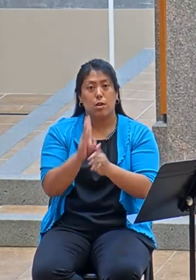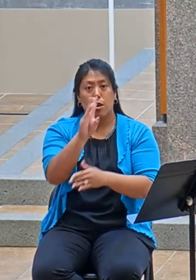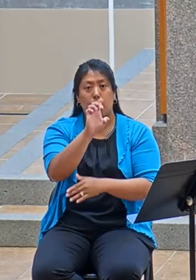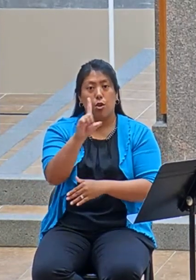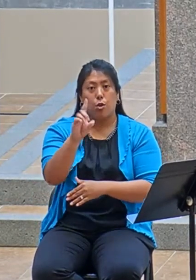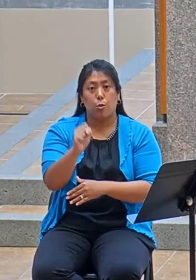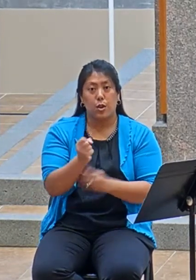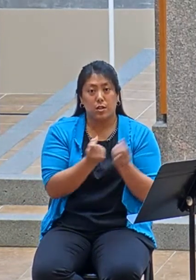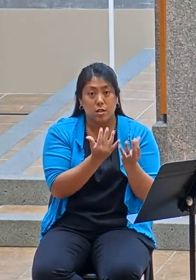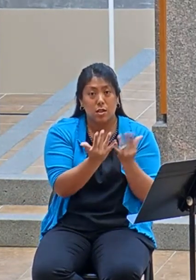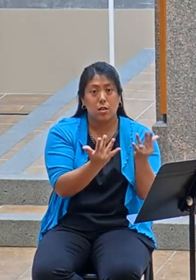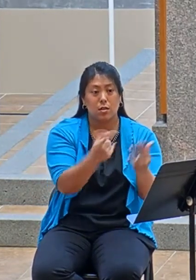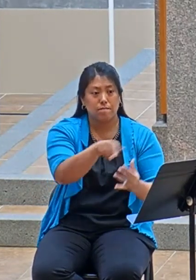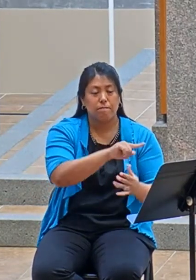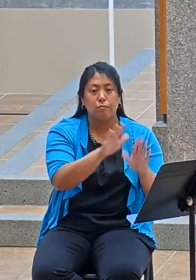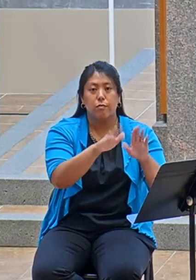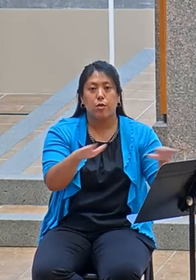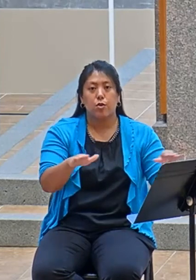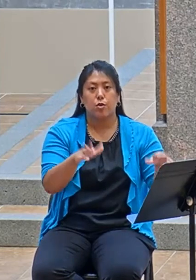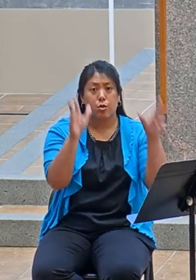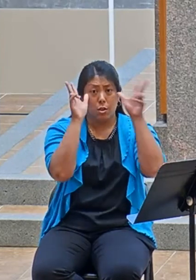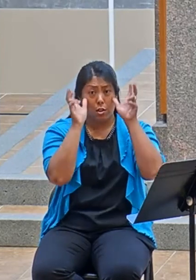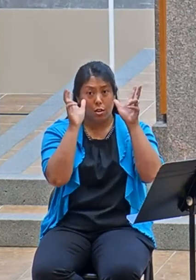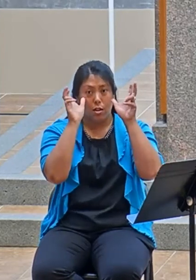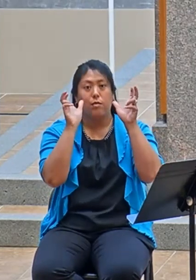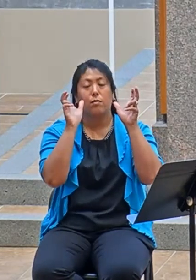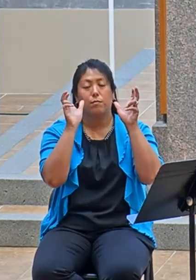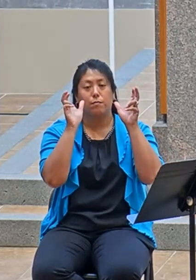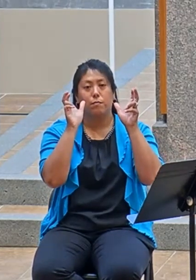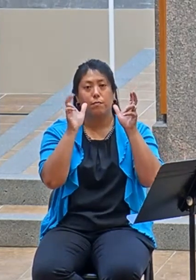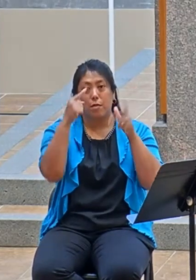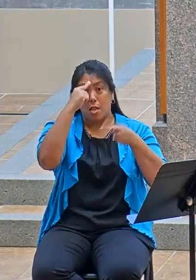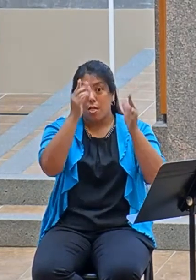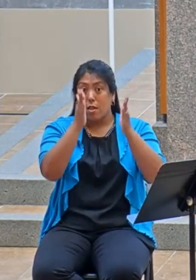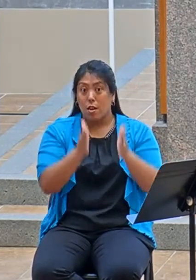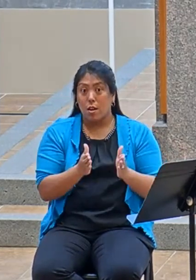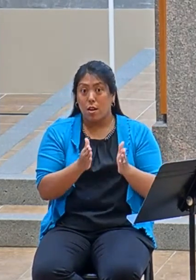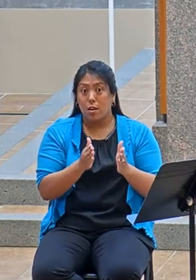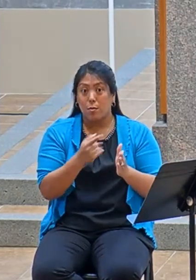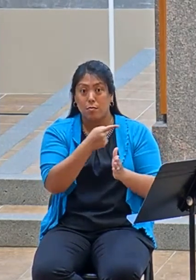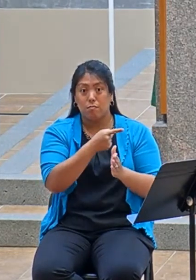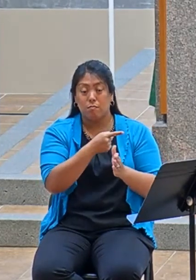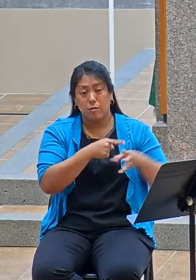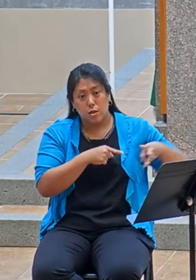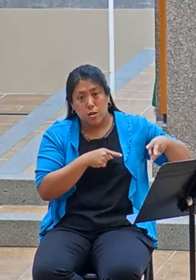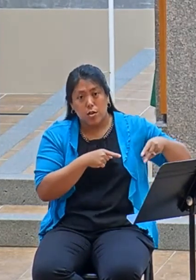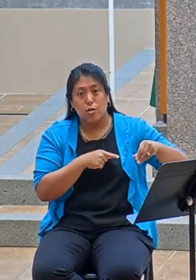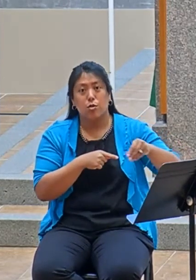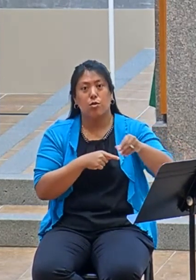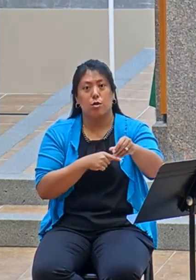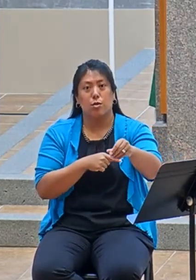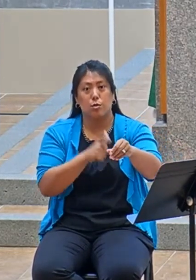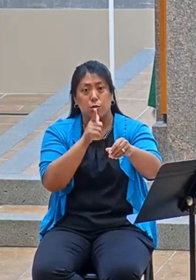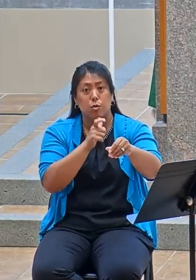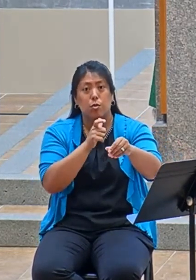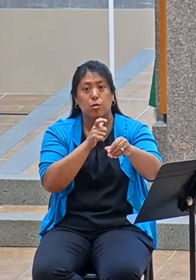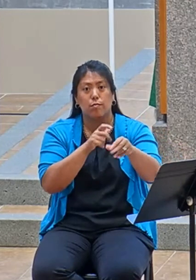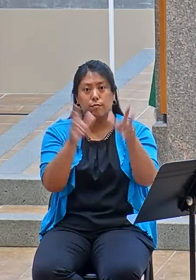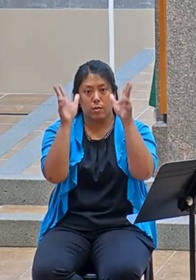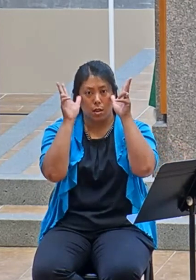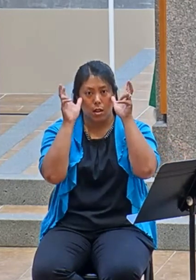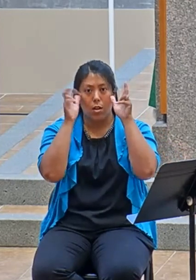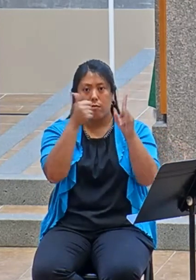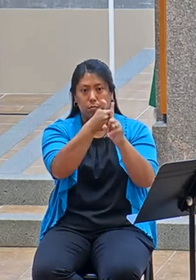the children of the evil one. The enemy has sown, who sows them is the